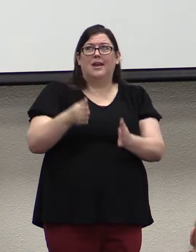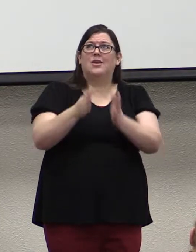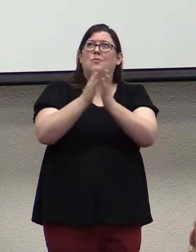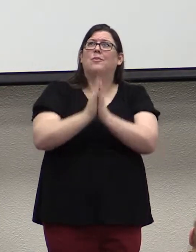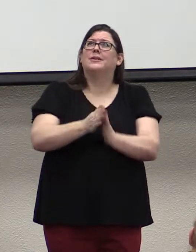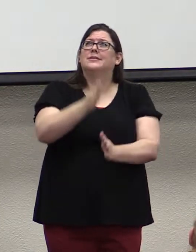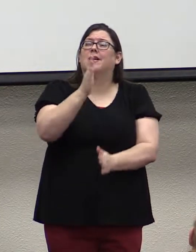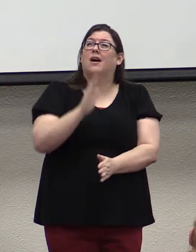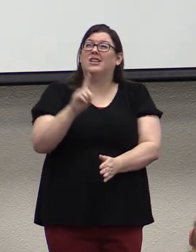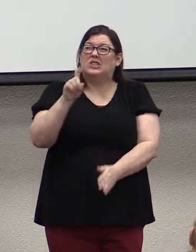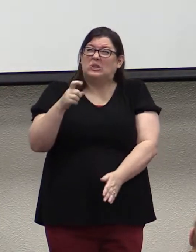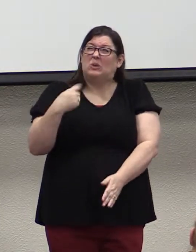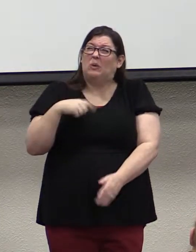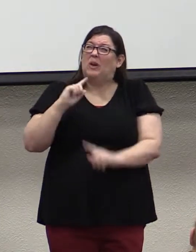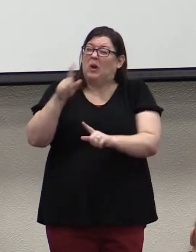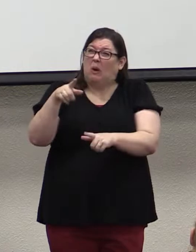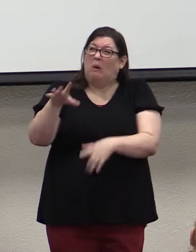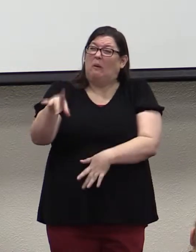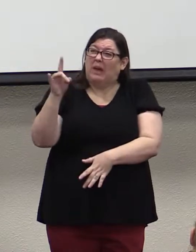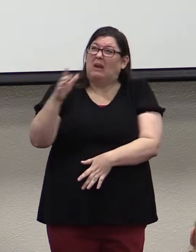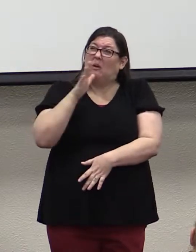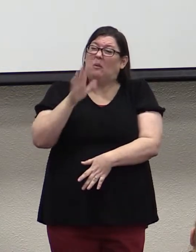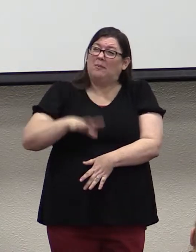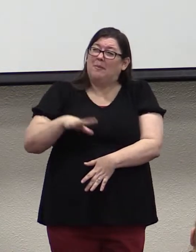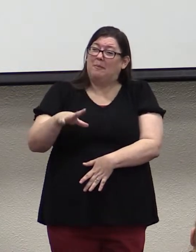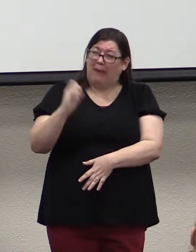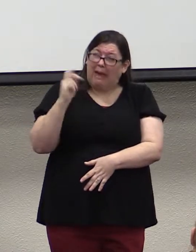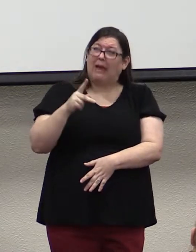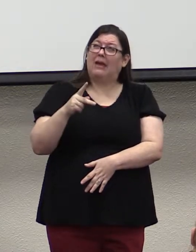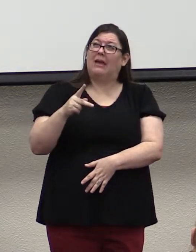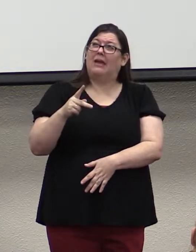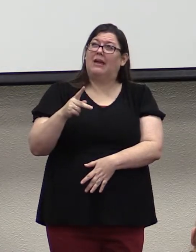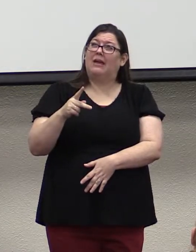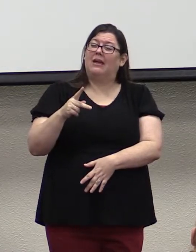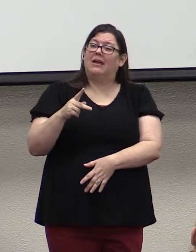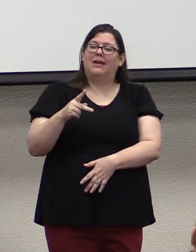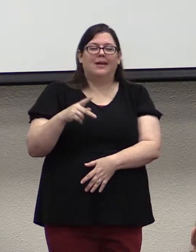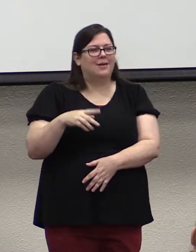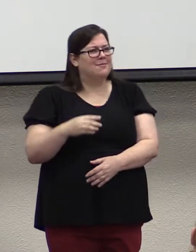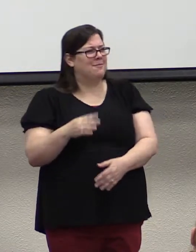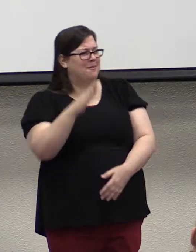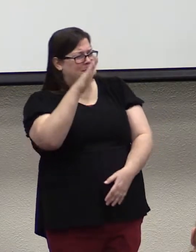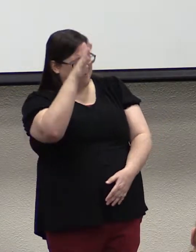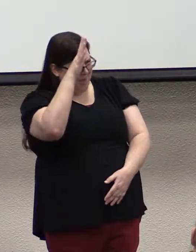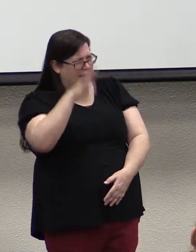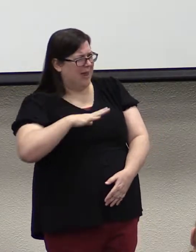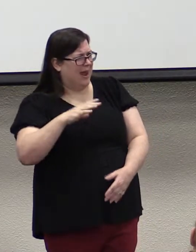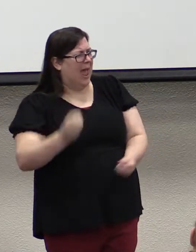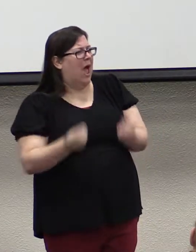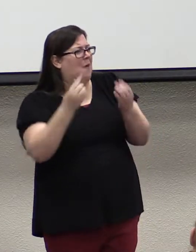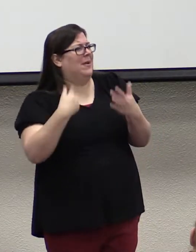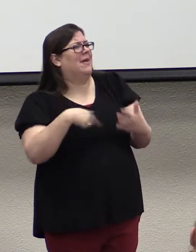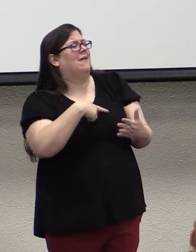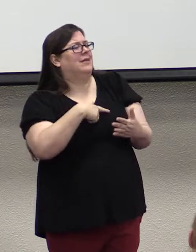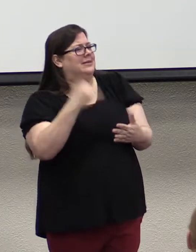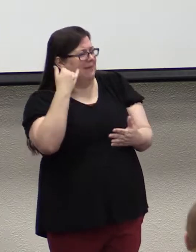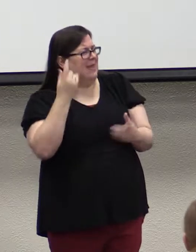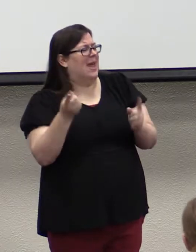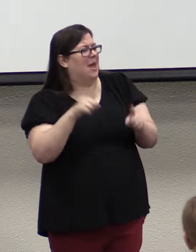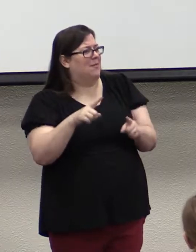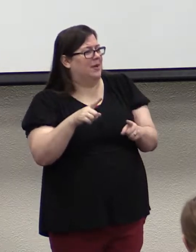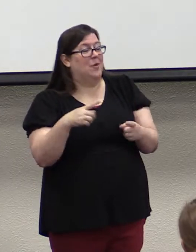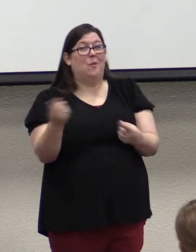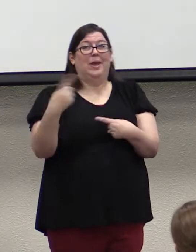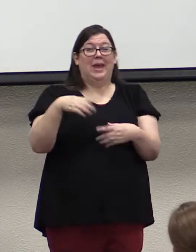he prays to God, God, should we go get these guys and get our women back? Man, how many of us, if this happened, let's say we come to school this morning and